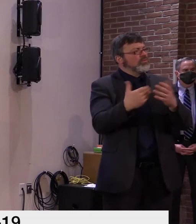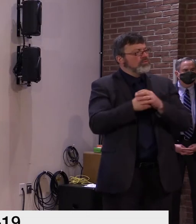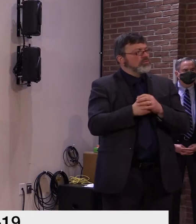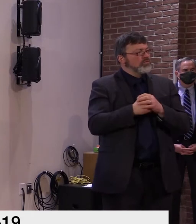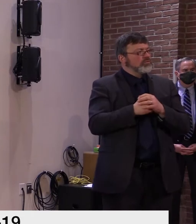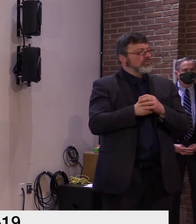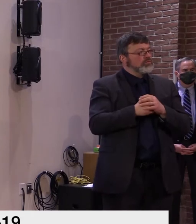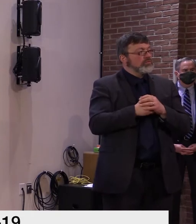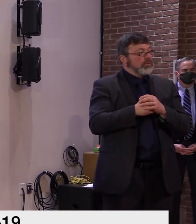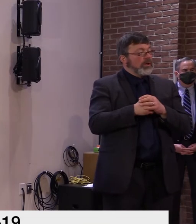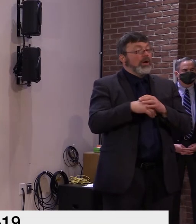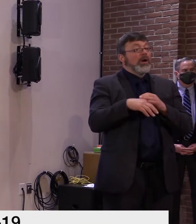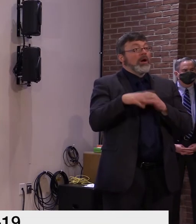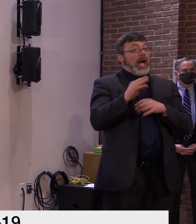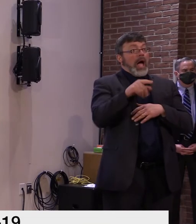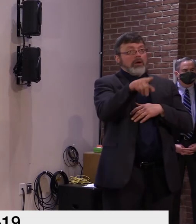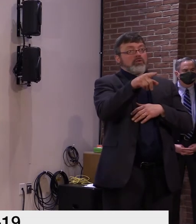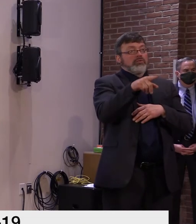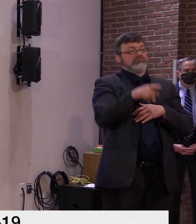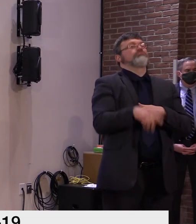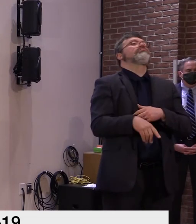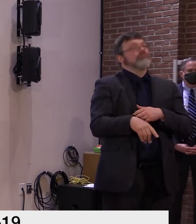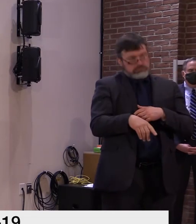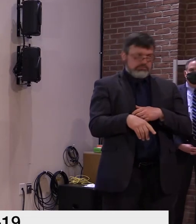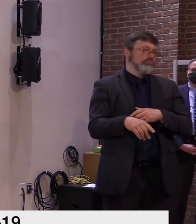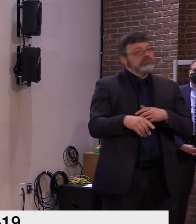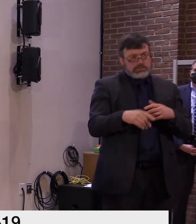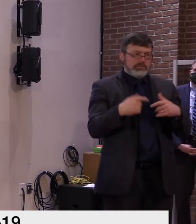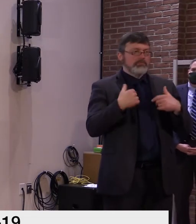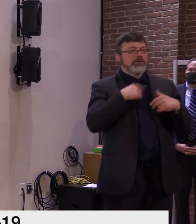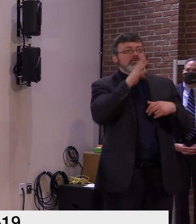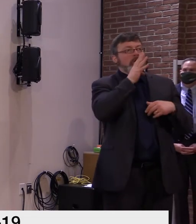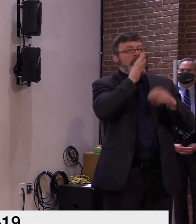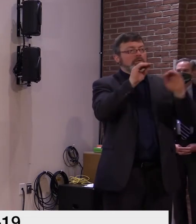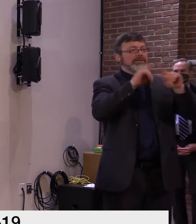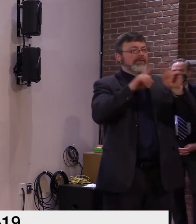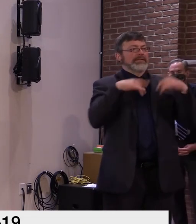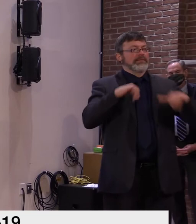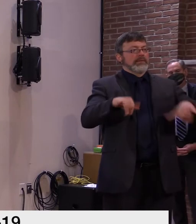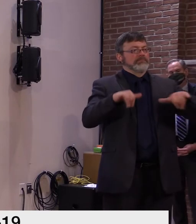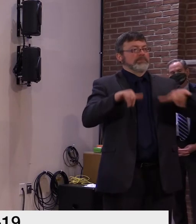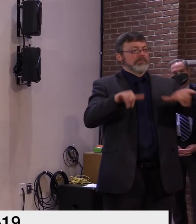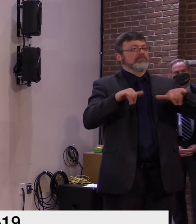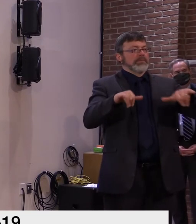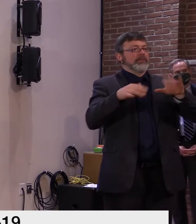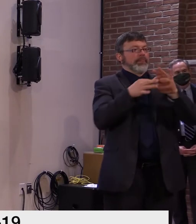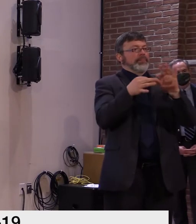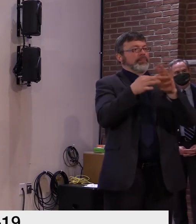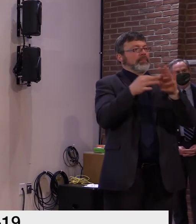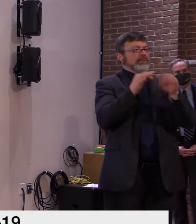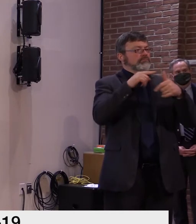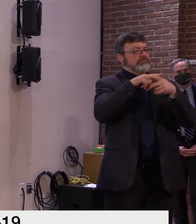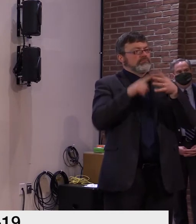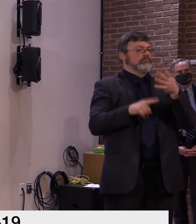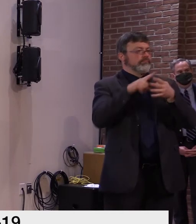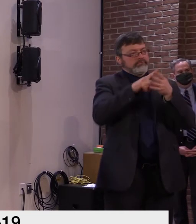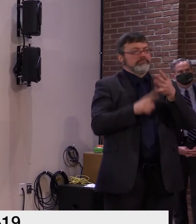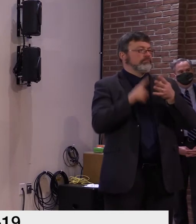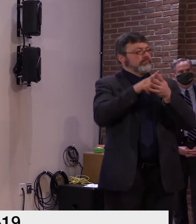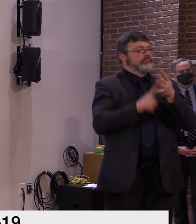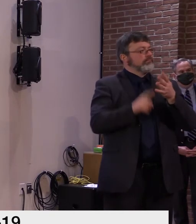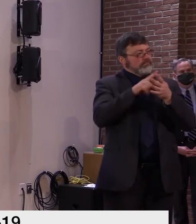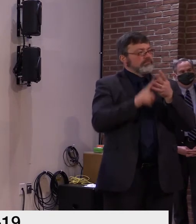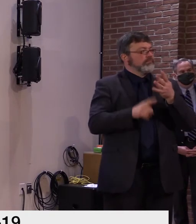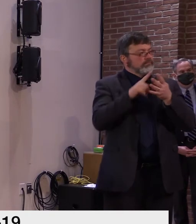get there any quicker by disregarding the health policies we know have an